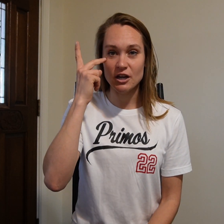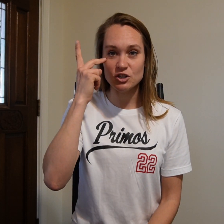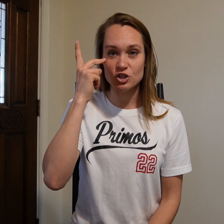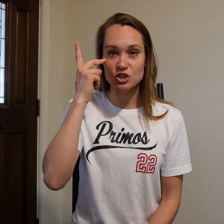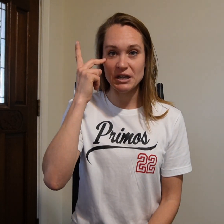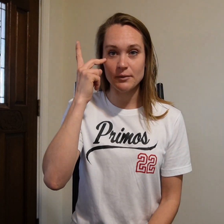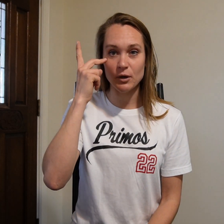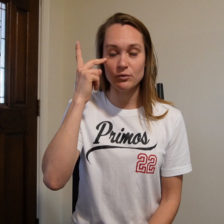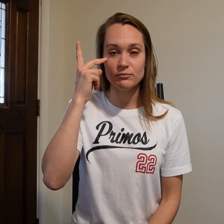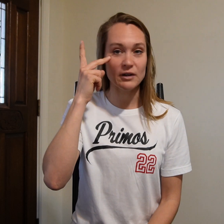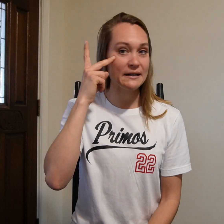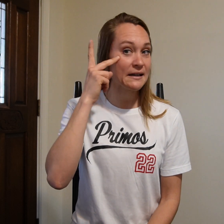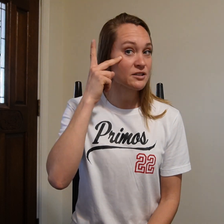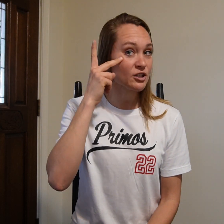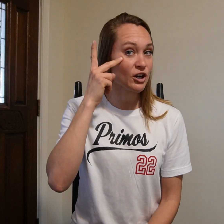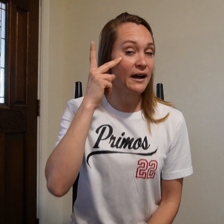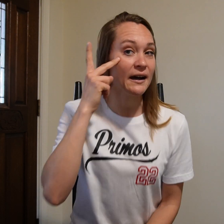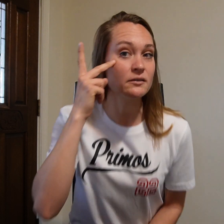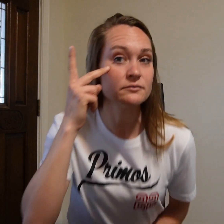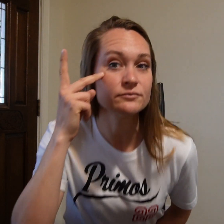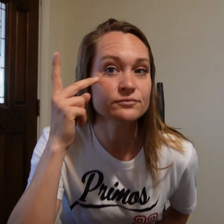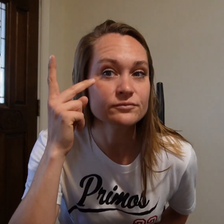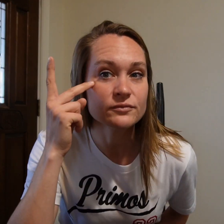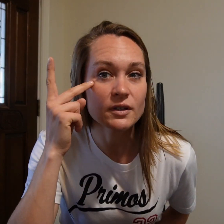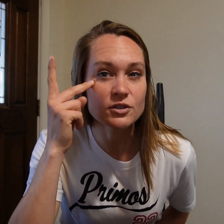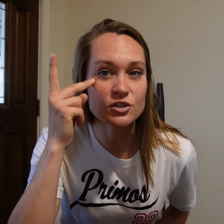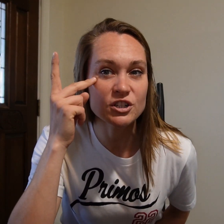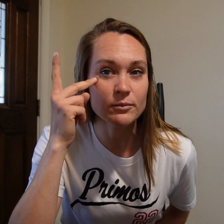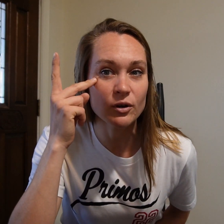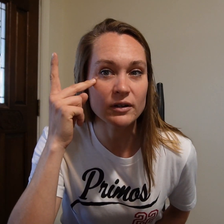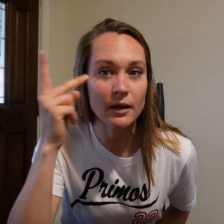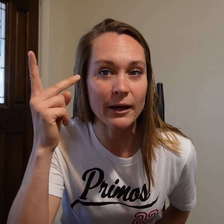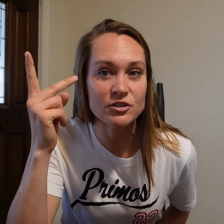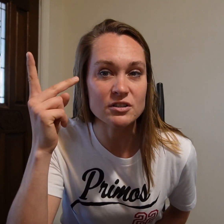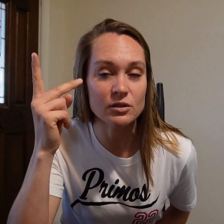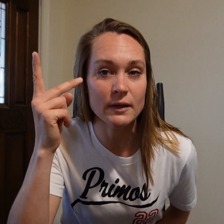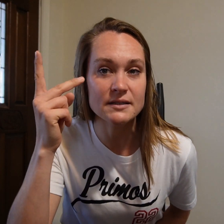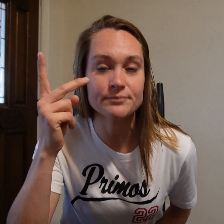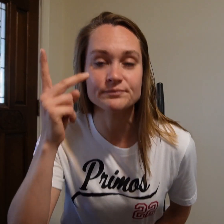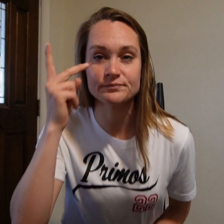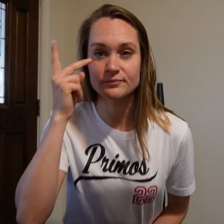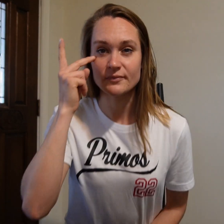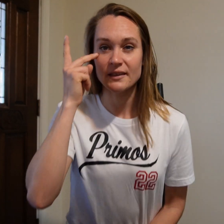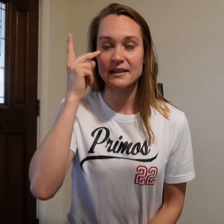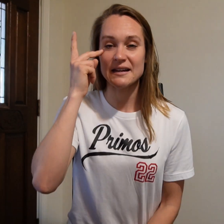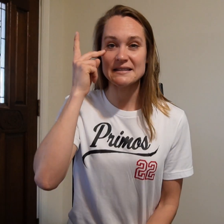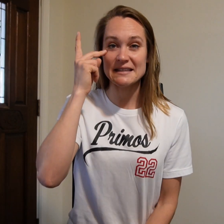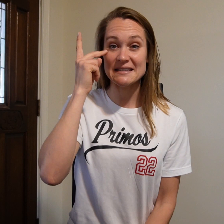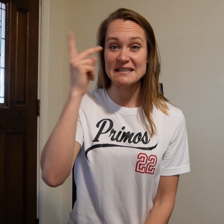your cheekbone right next to your eye. Touch your cheekbone and come out just a little ways. The eyes that